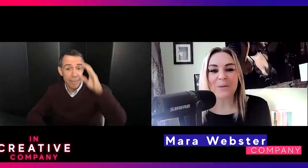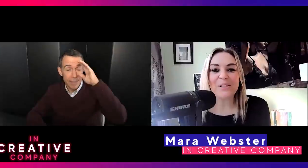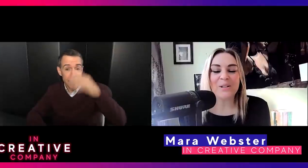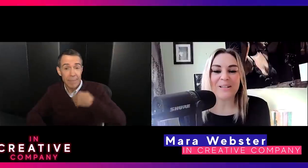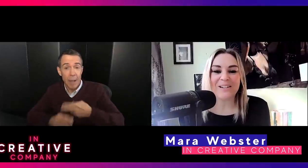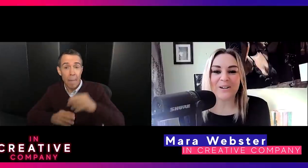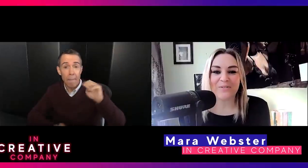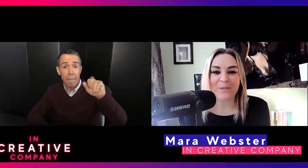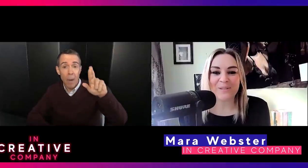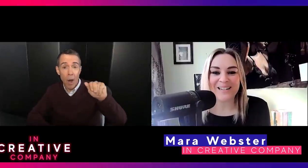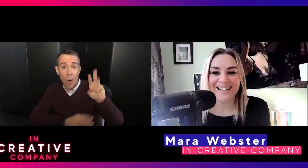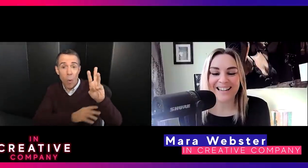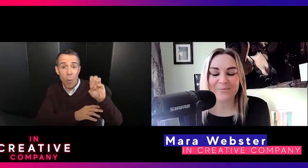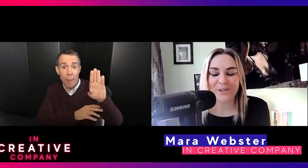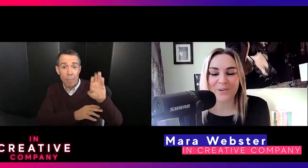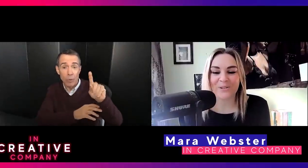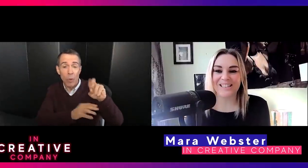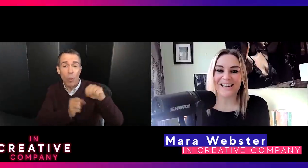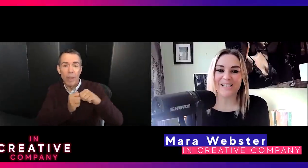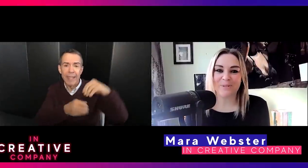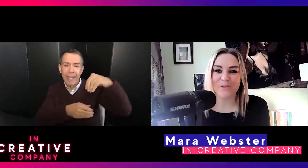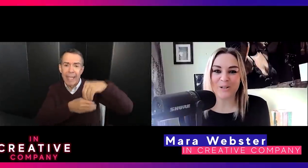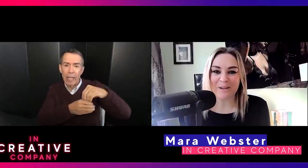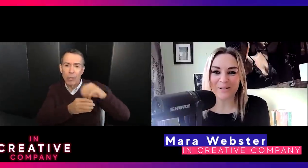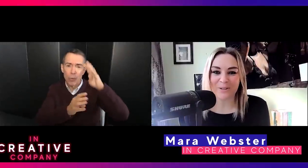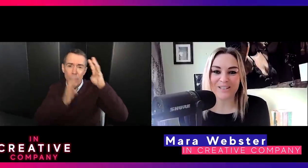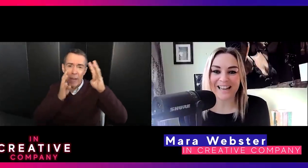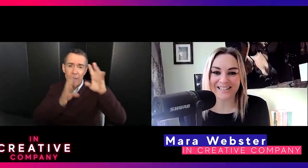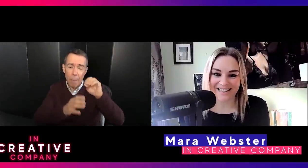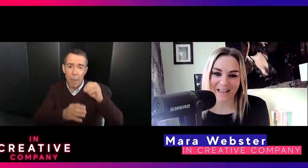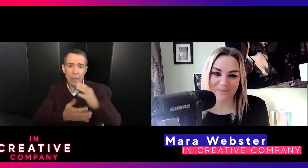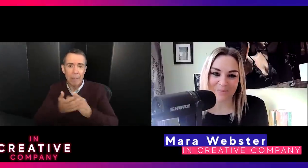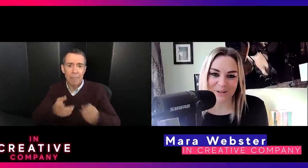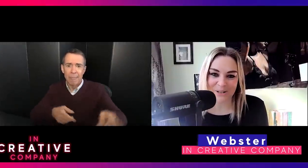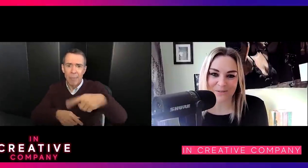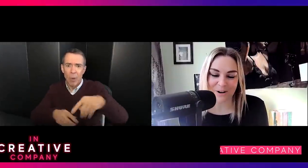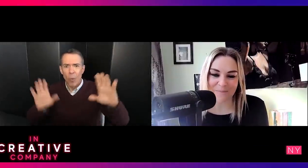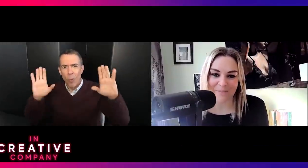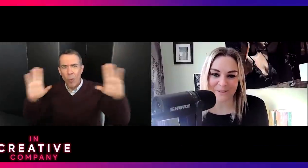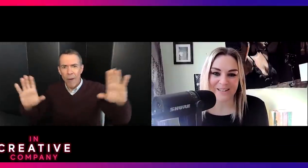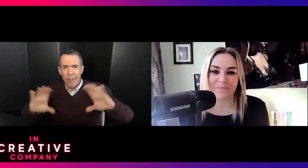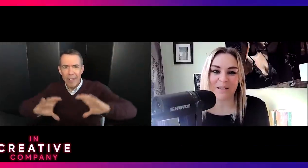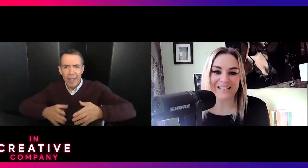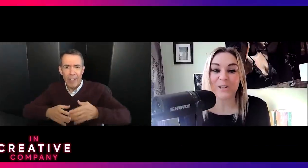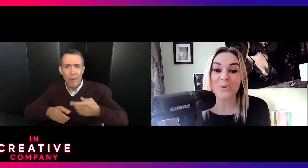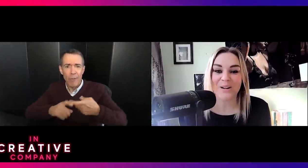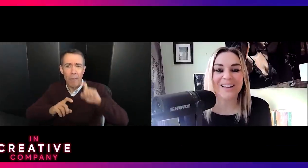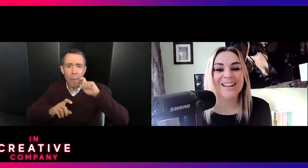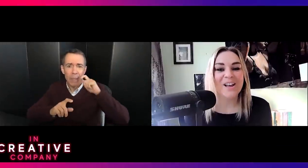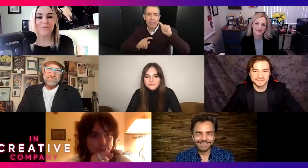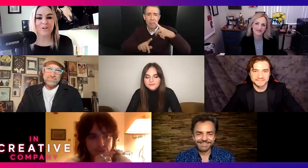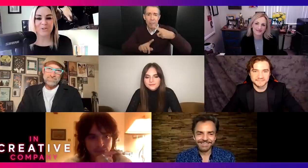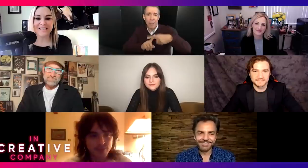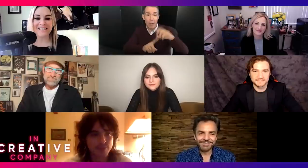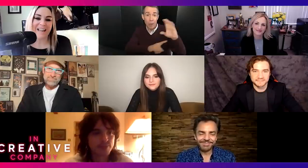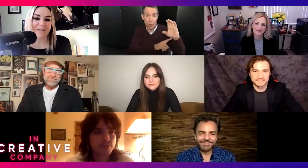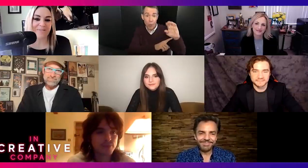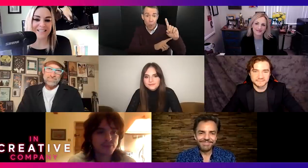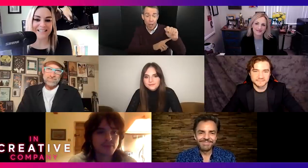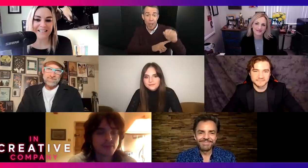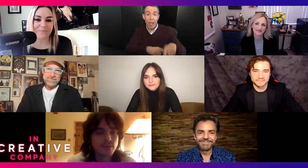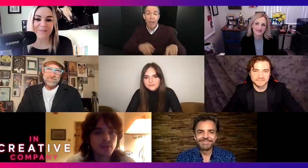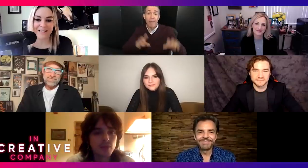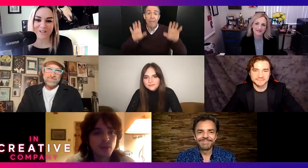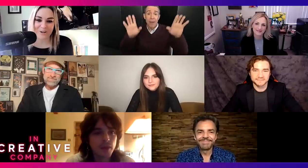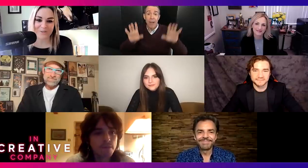Hi, I'm Mara Webster with In Creative Company, and I'm so thrilled today to be joined by some of the fantastic cast members from Apple TV Plus's CODA. We are joined today by